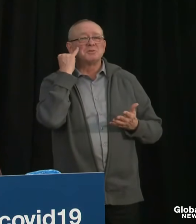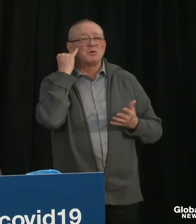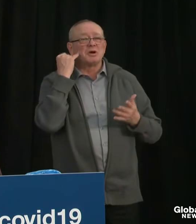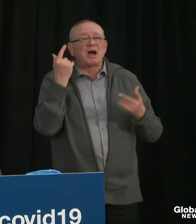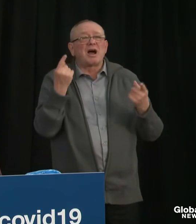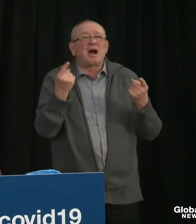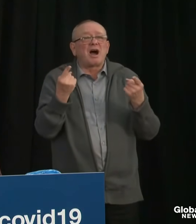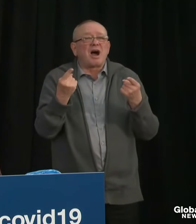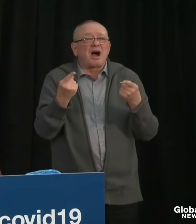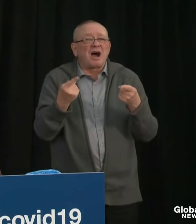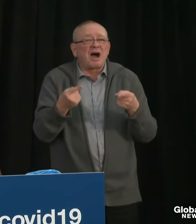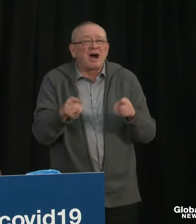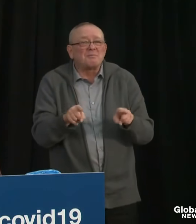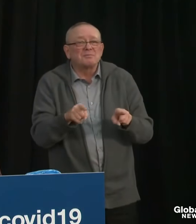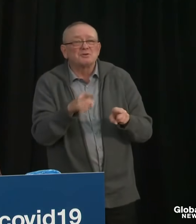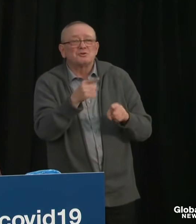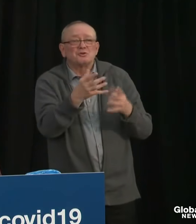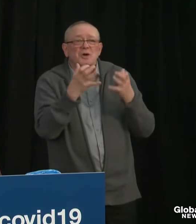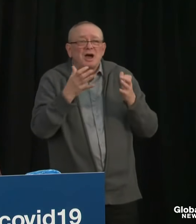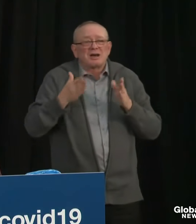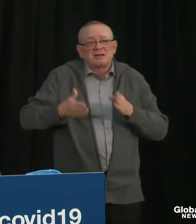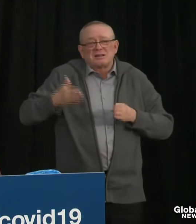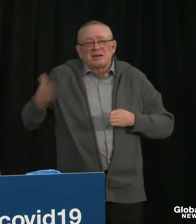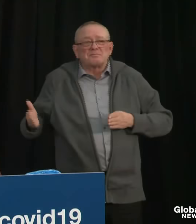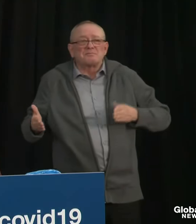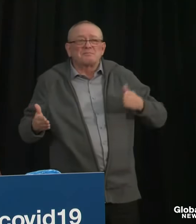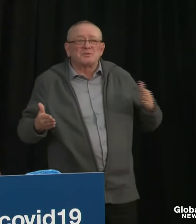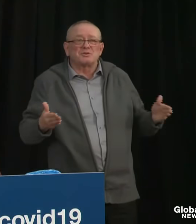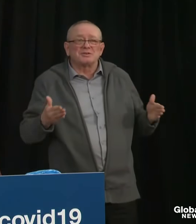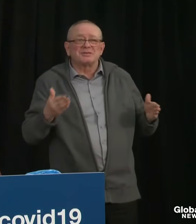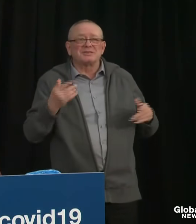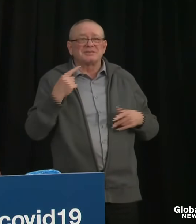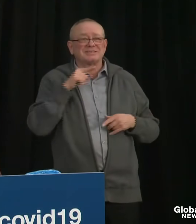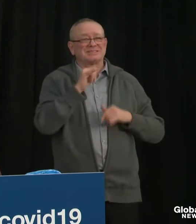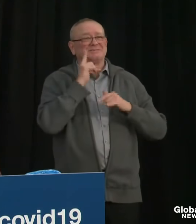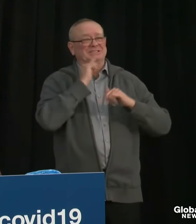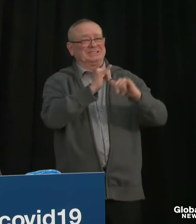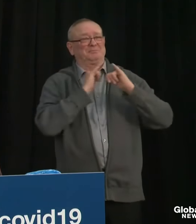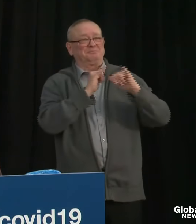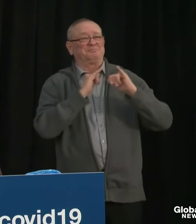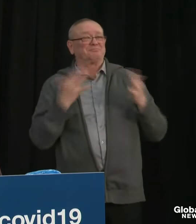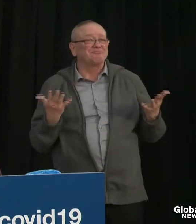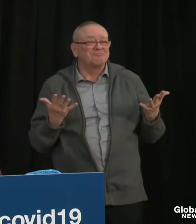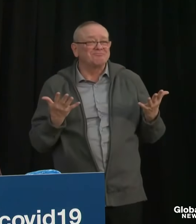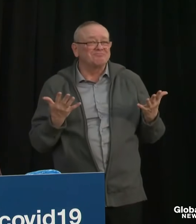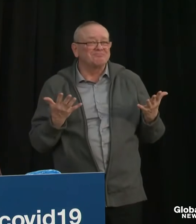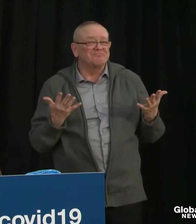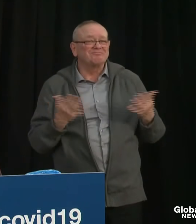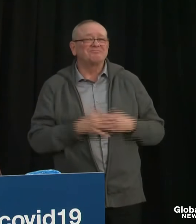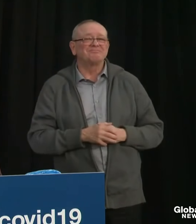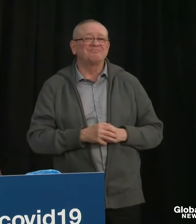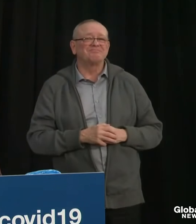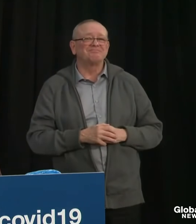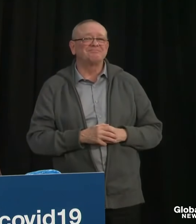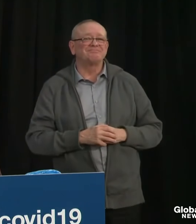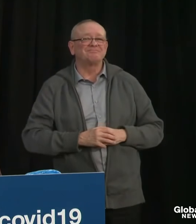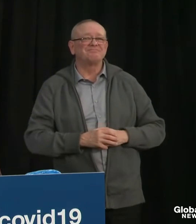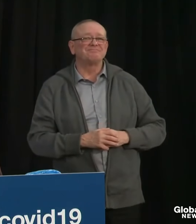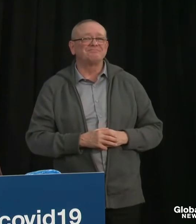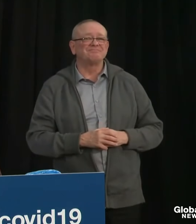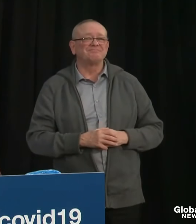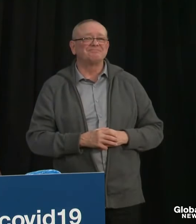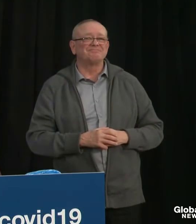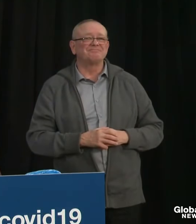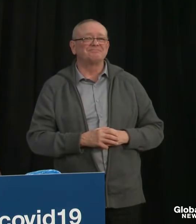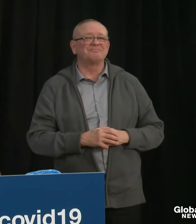and considering what the impacts of those gatherings could be on our community. And I think that there's